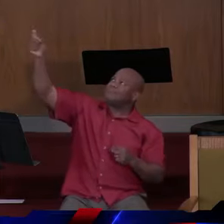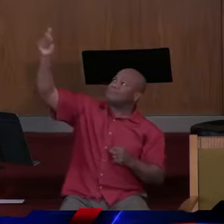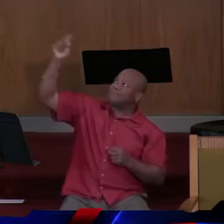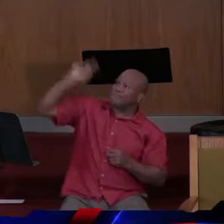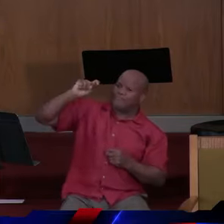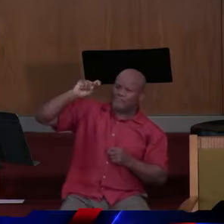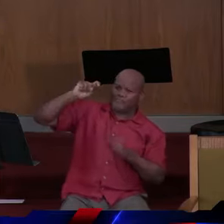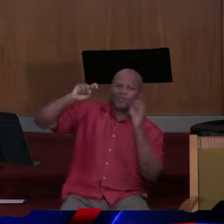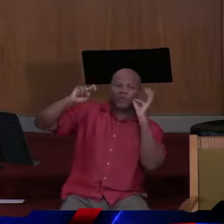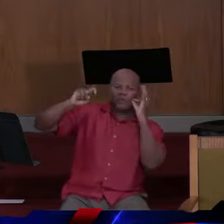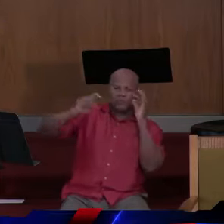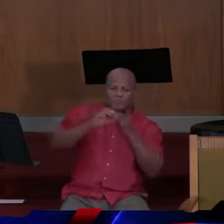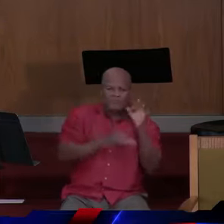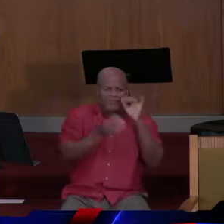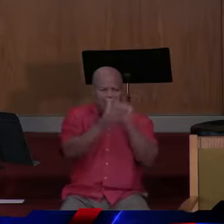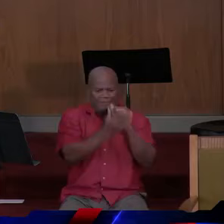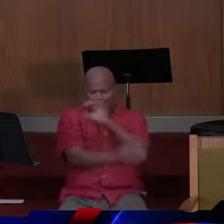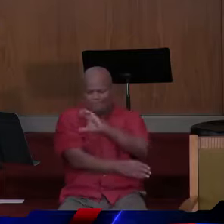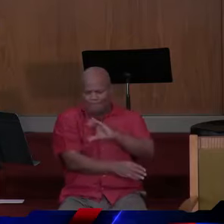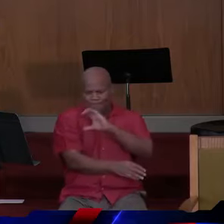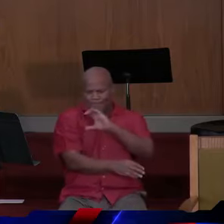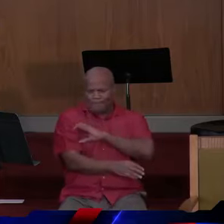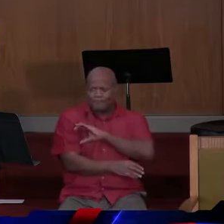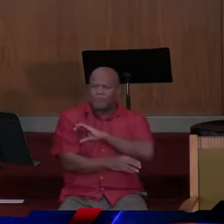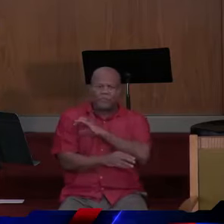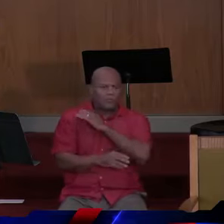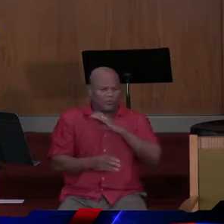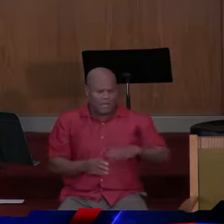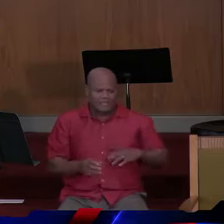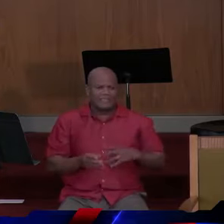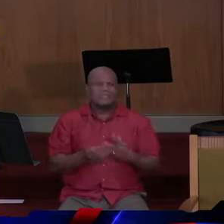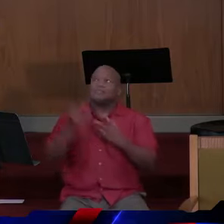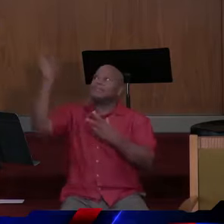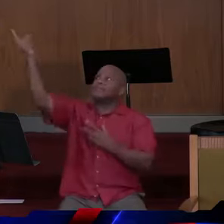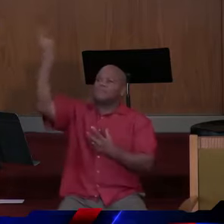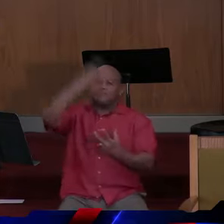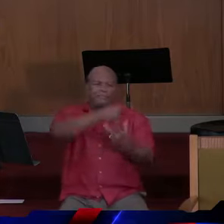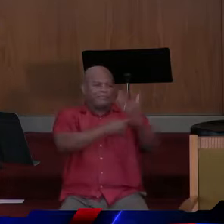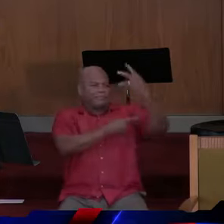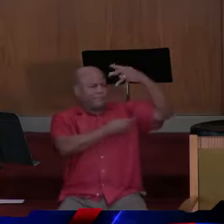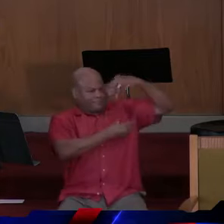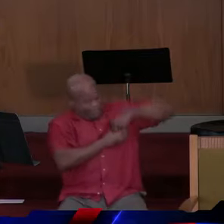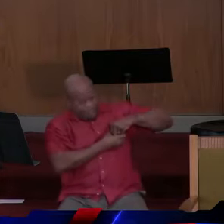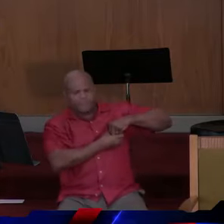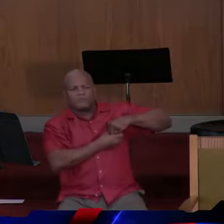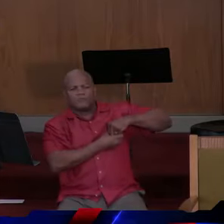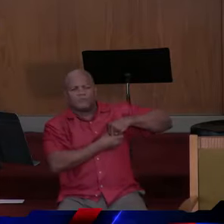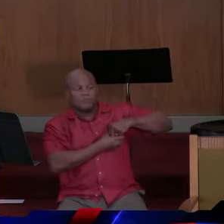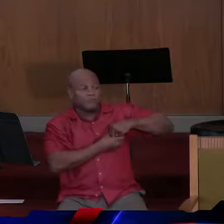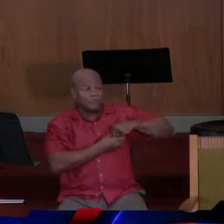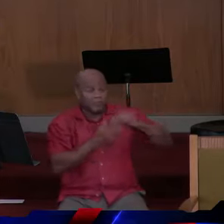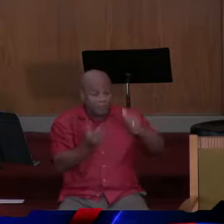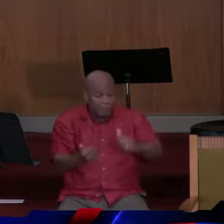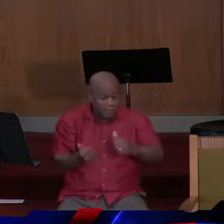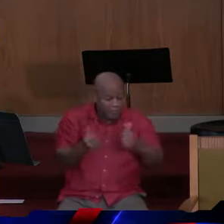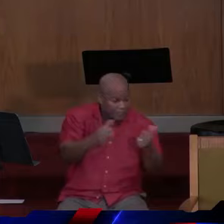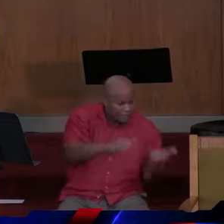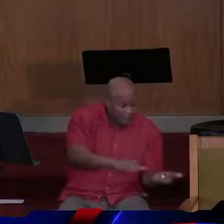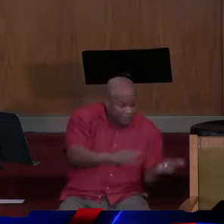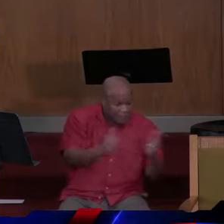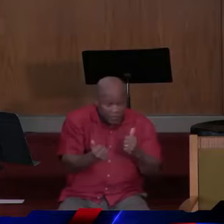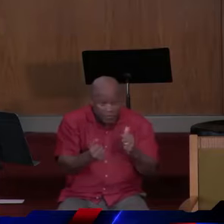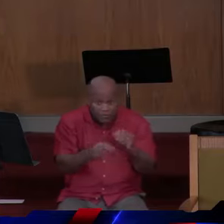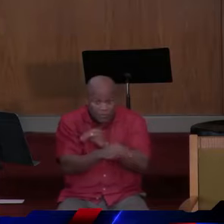the character of Christ in us. Because the baptismal ministry of the Holy